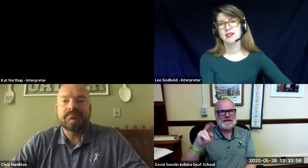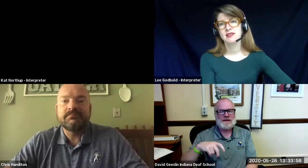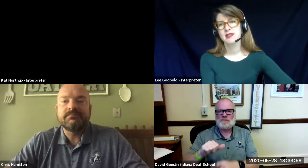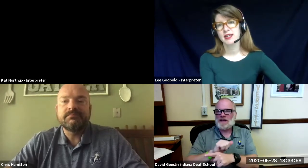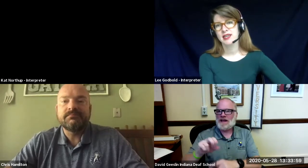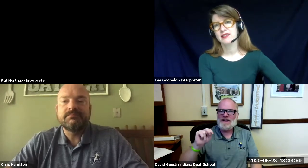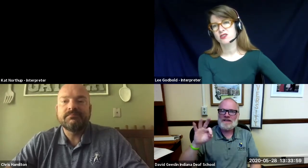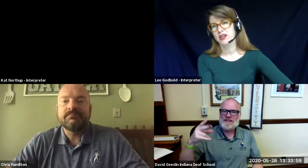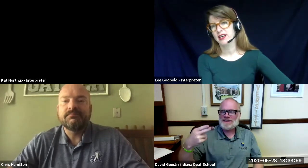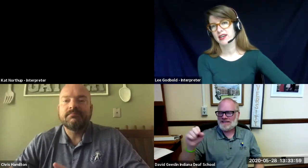guidelines in